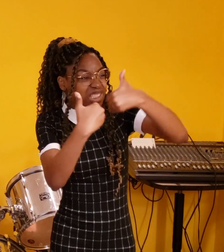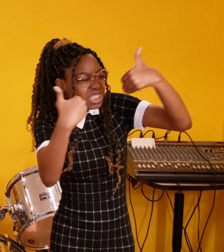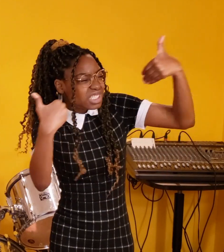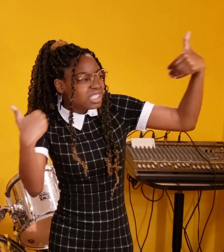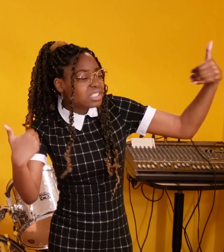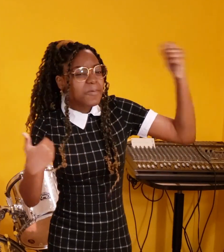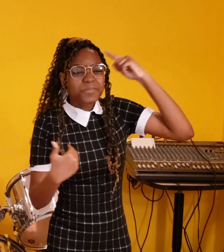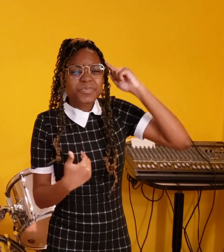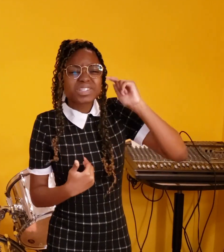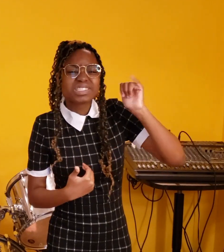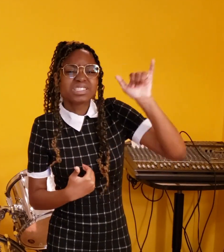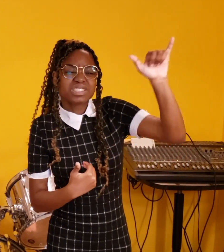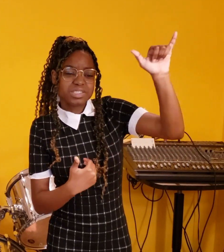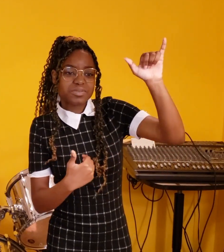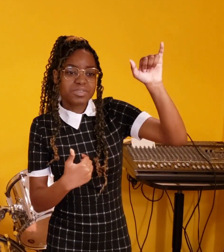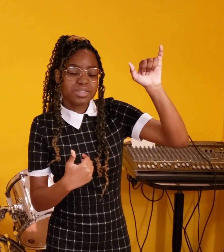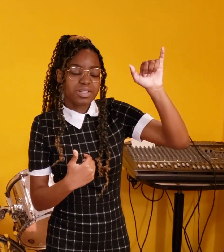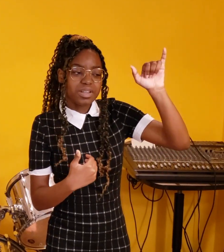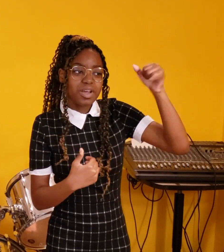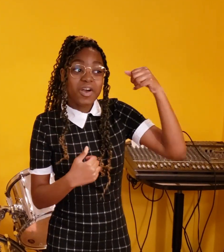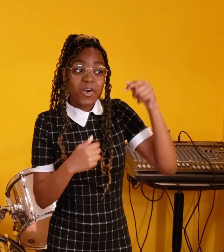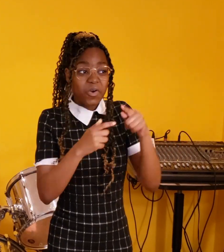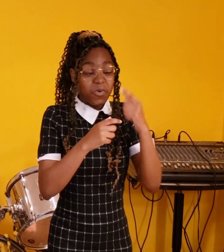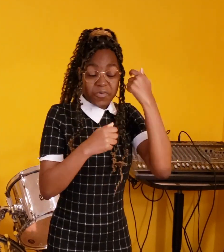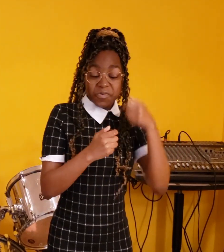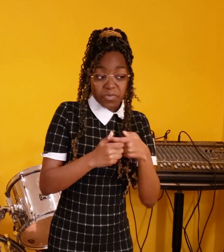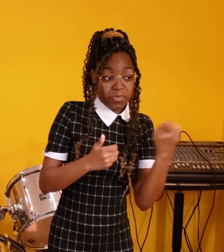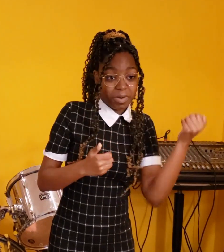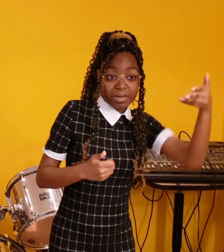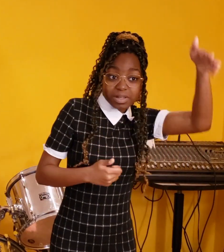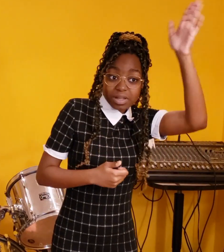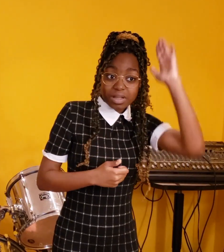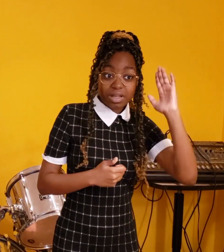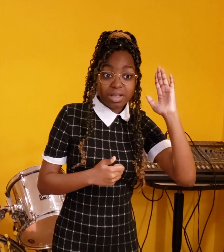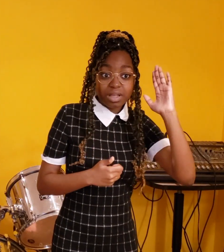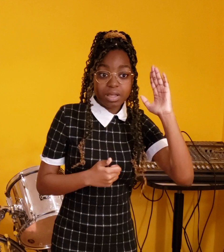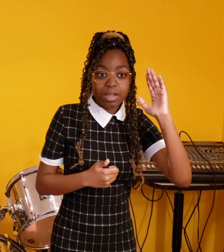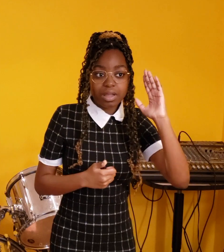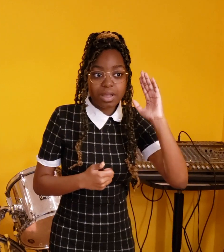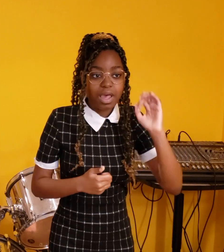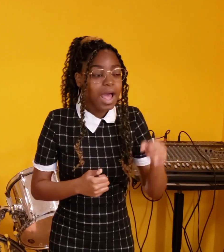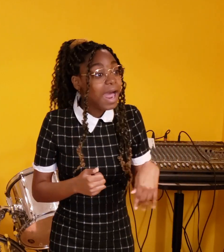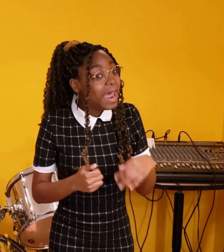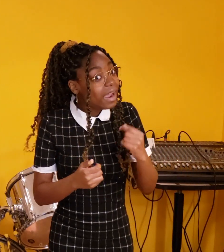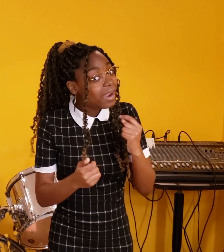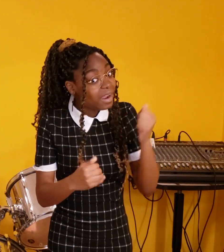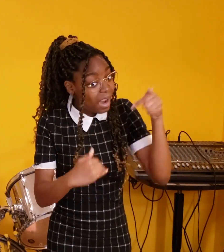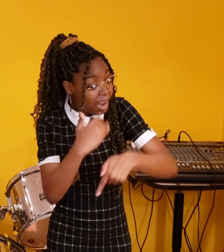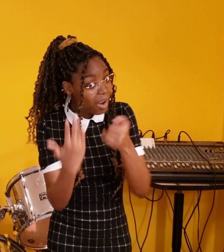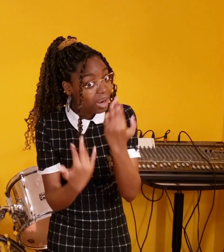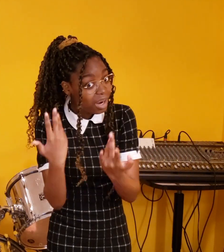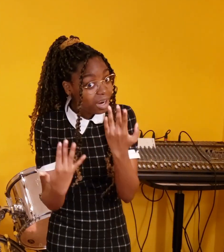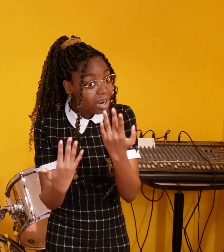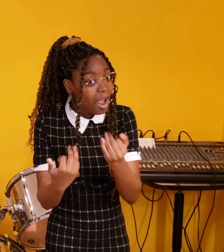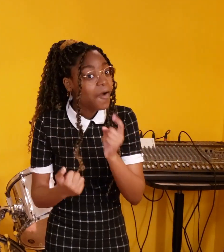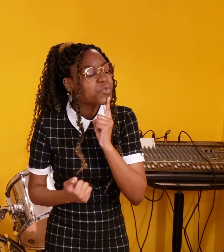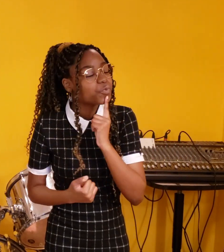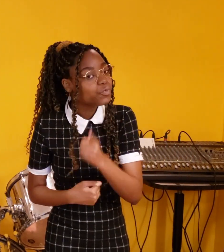look, whether people choose to believe it or not, hell is real. Hell is coming sometime.